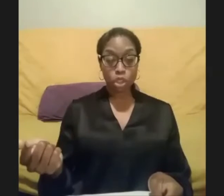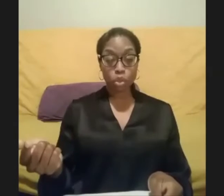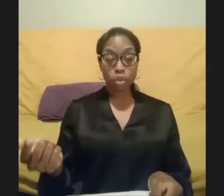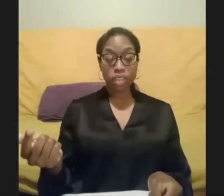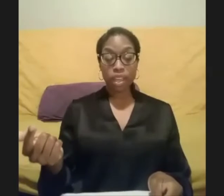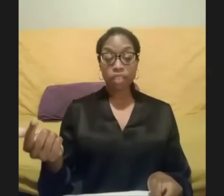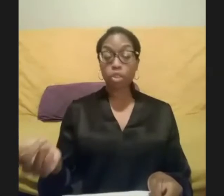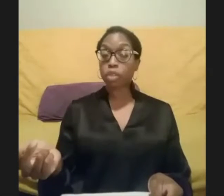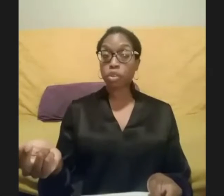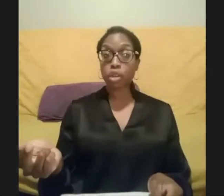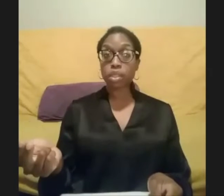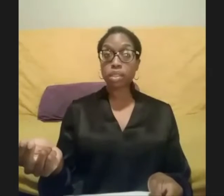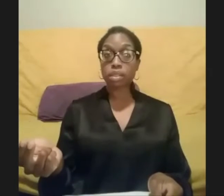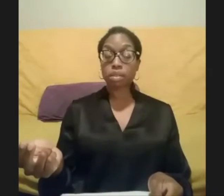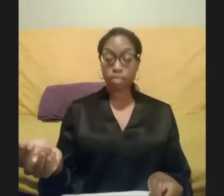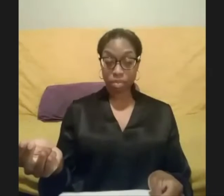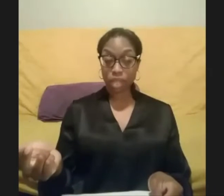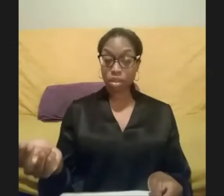Two, if they have endometriosis, that's